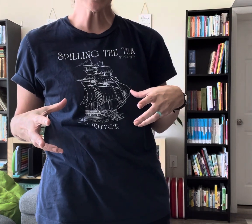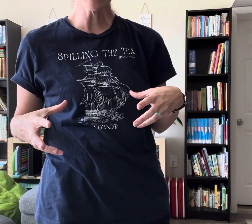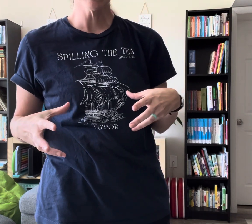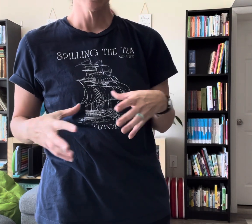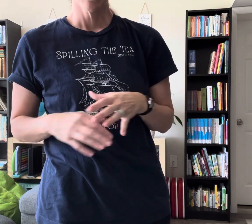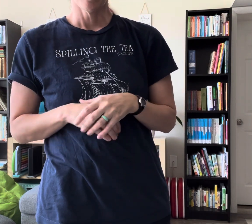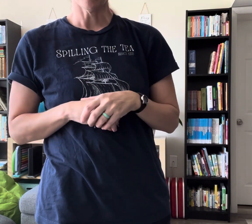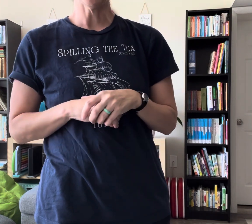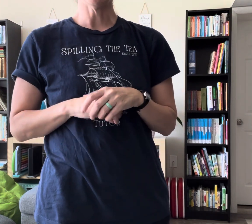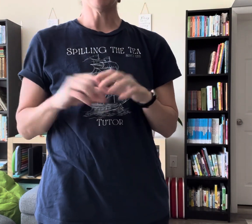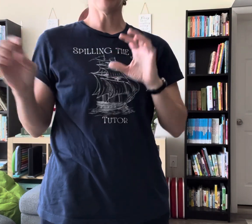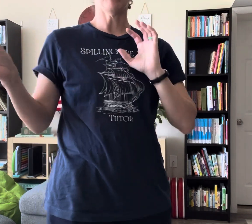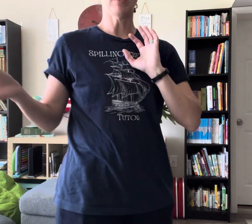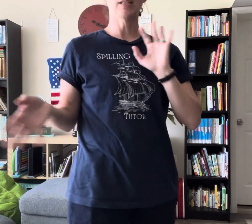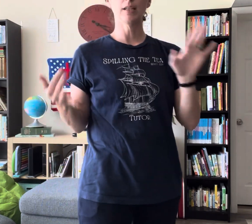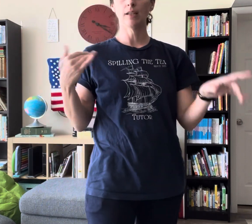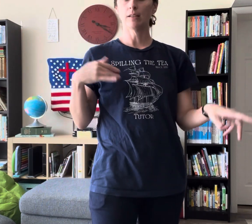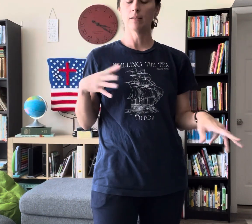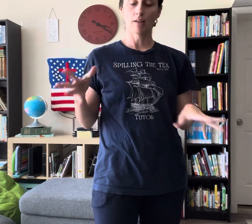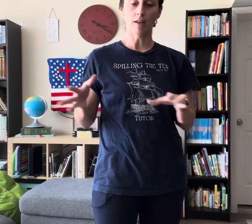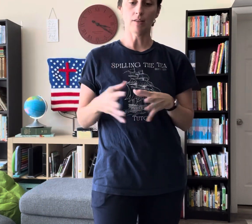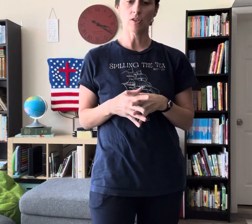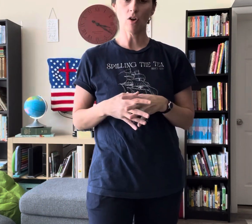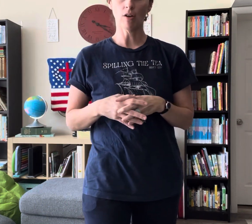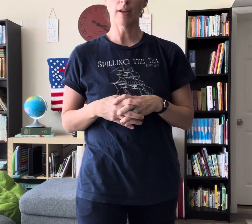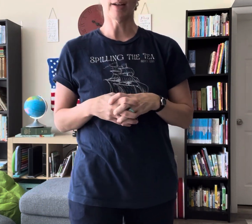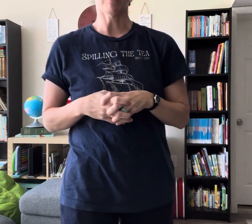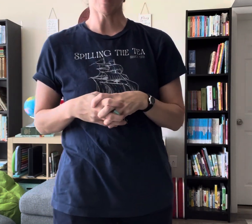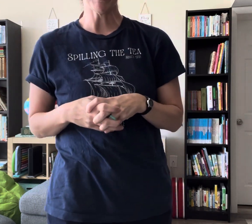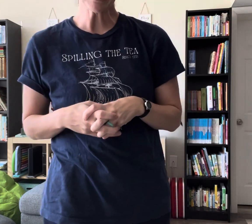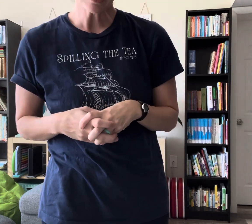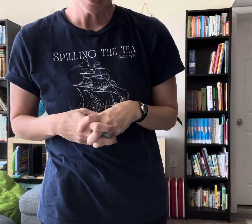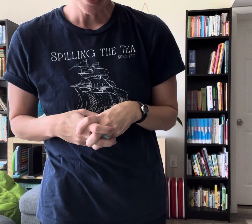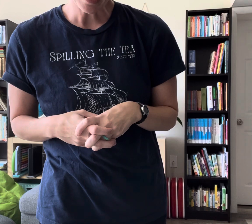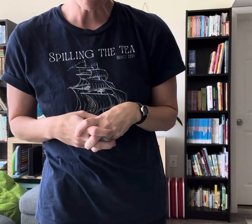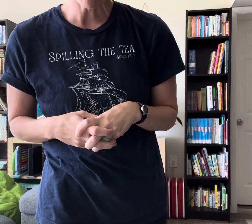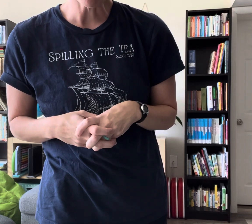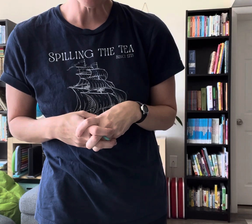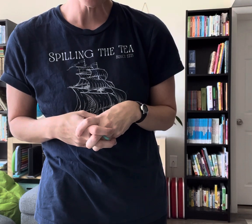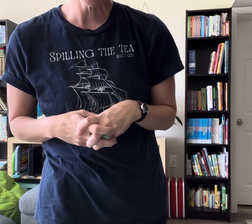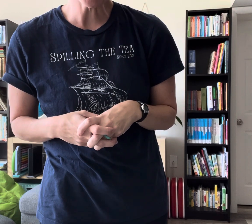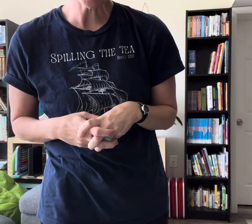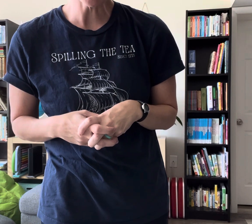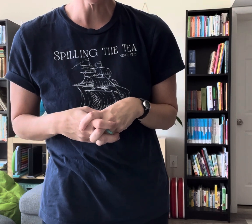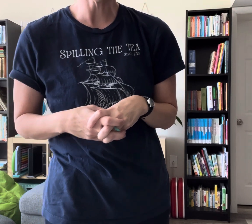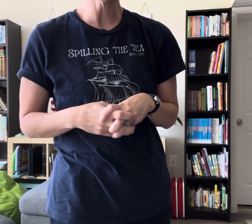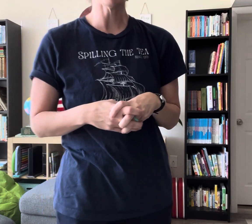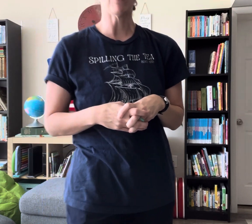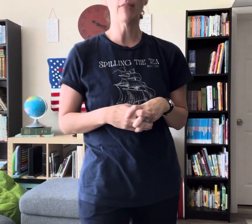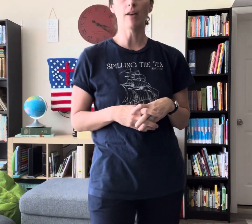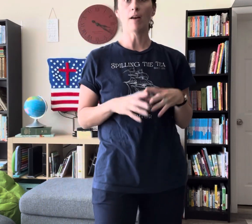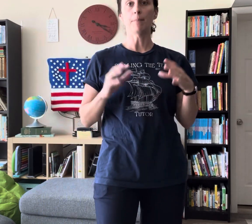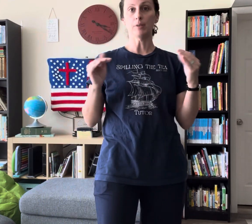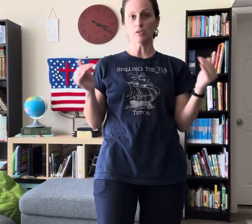14s, and we did that with singing and the song and clapping. And then for history, we're doing Tell Me About the